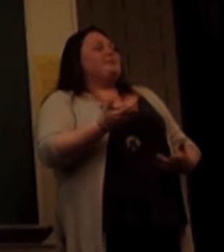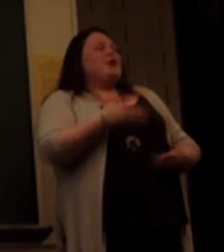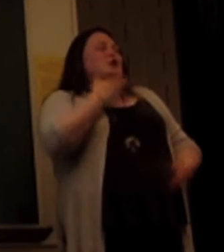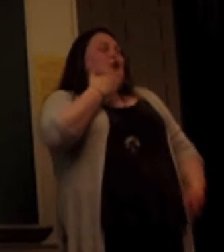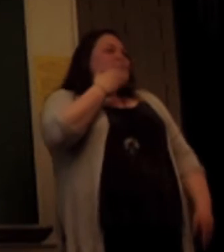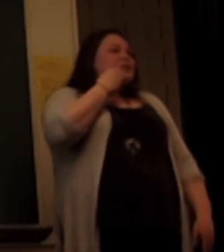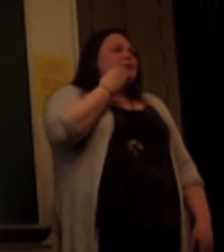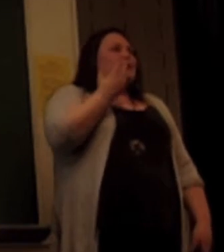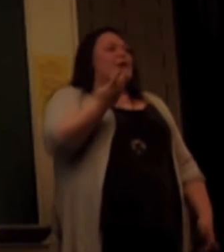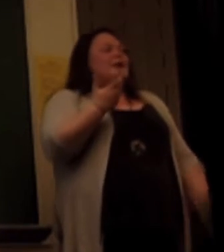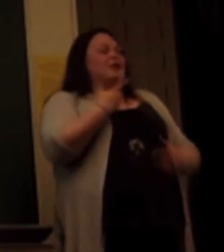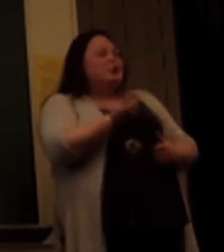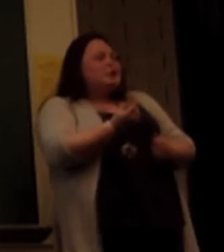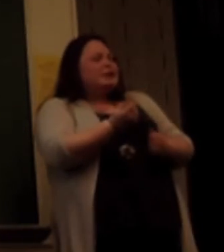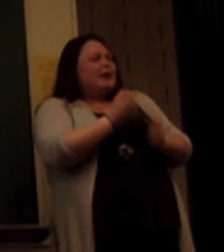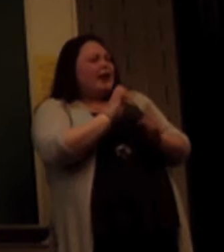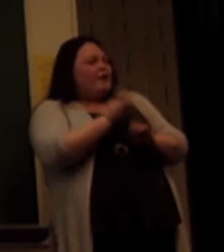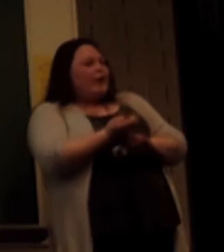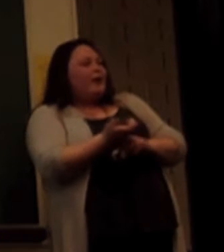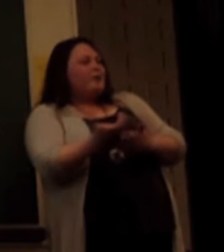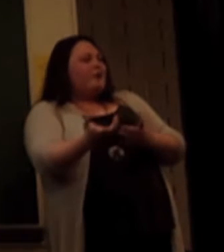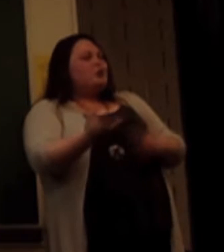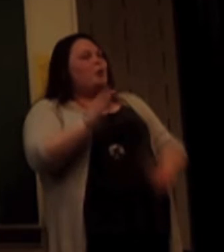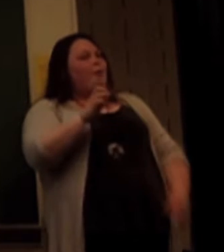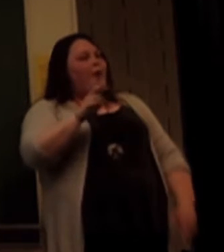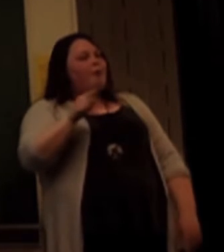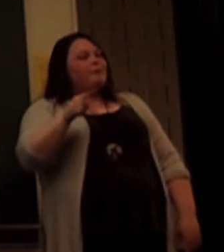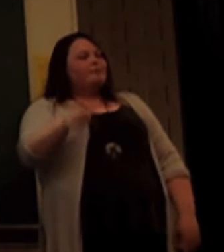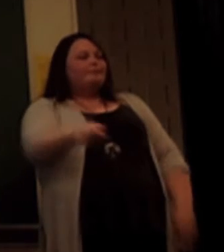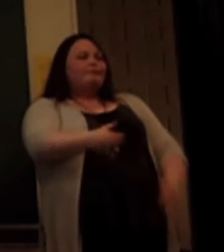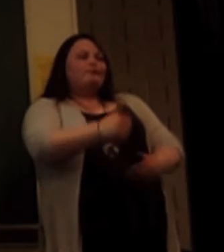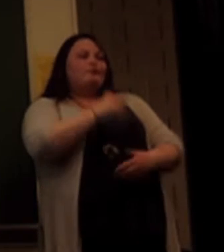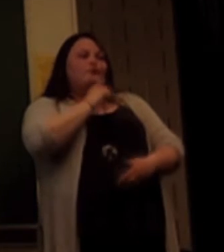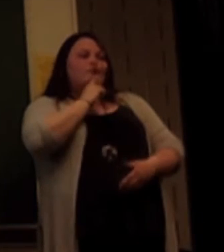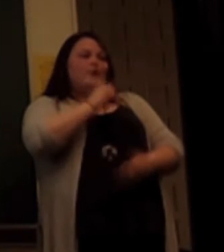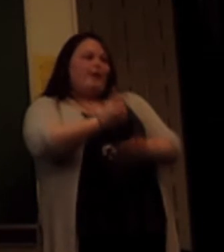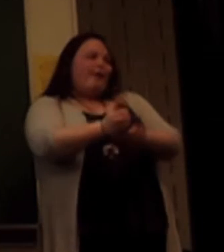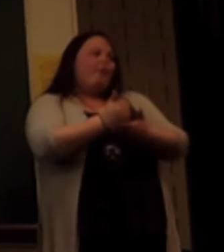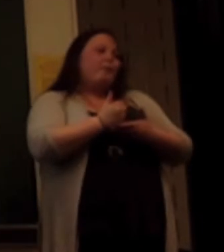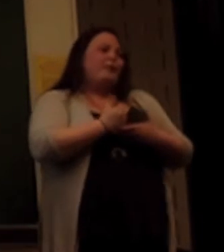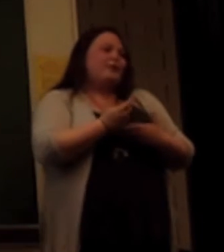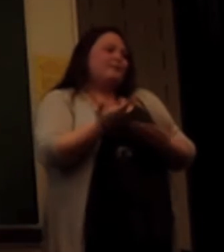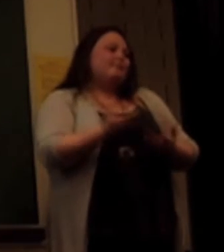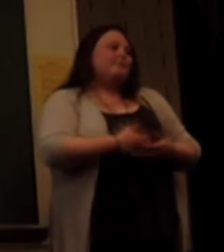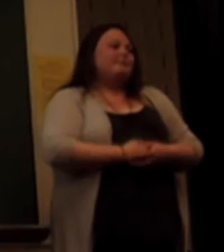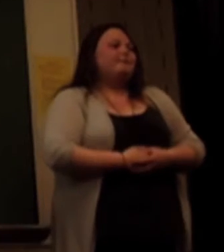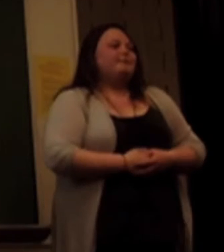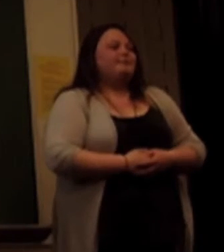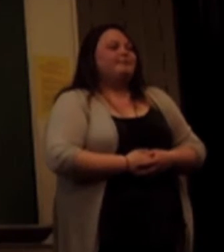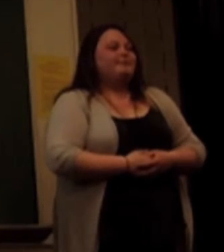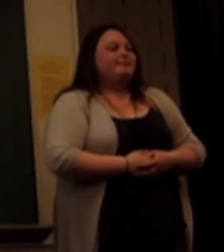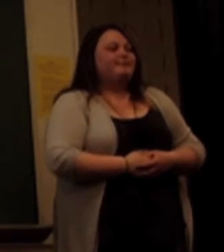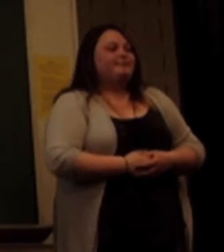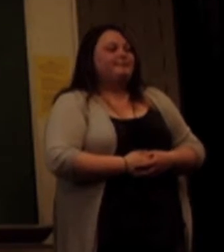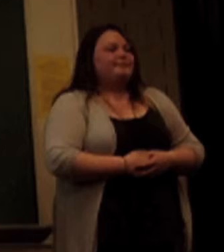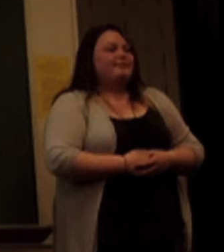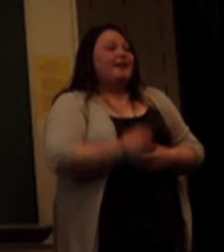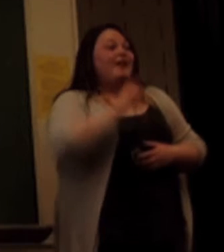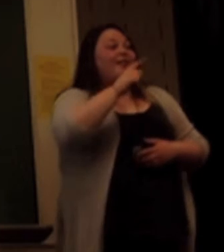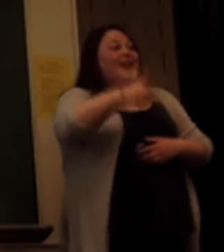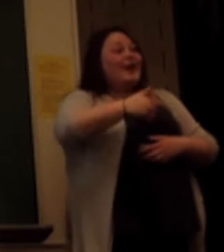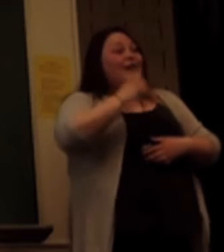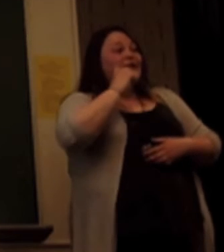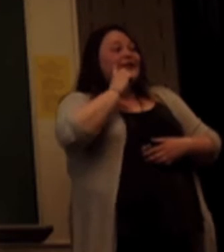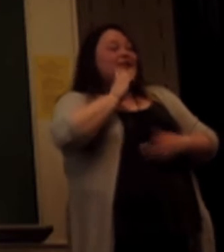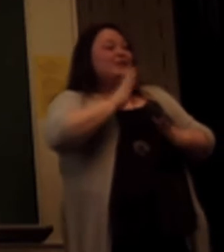they'll be able to take it with you. And like he didn't want me to feel bad because I didn't want to do it, and he pushed me to. So he was like, that was good. And he goes, we're going to